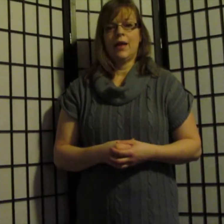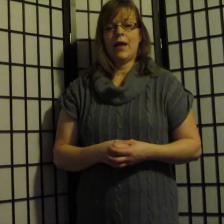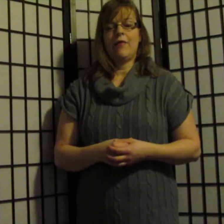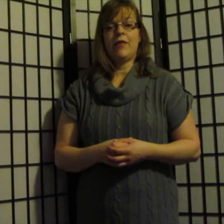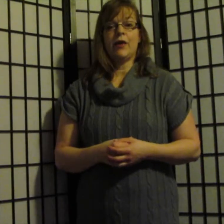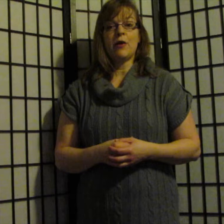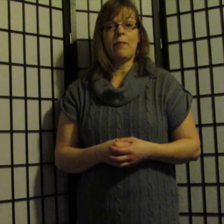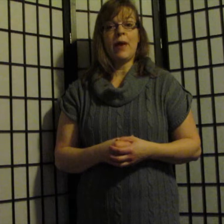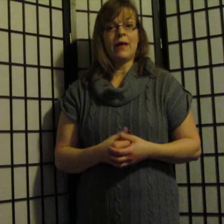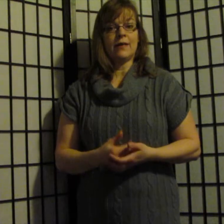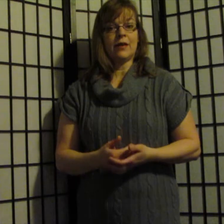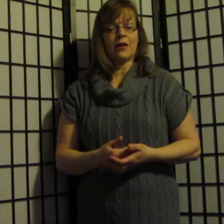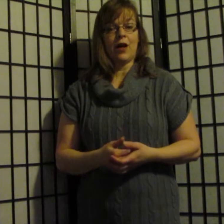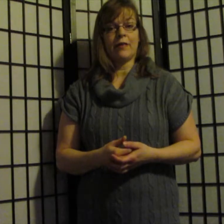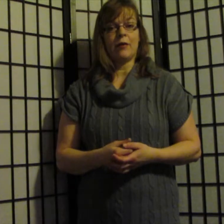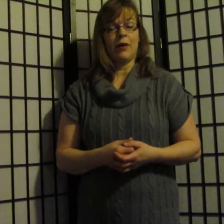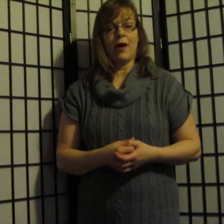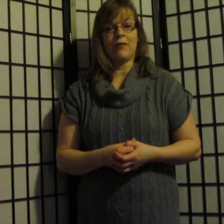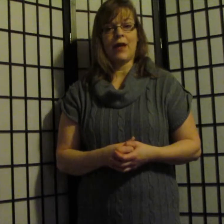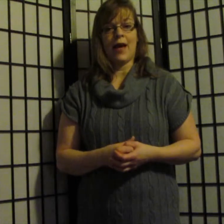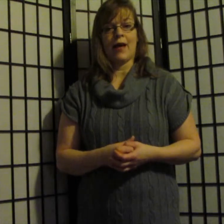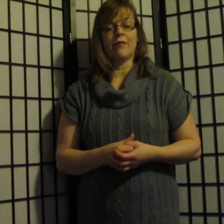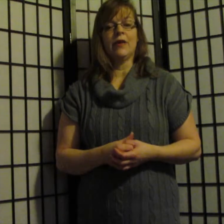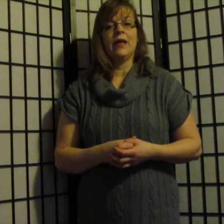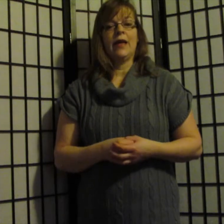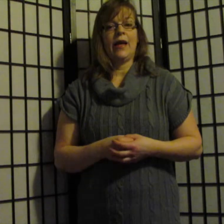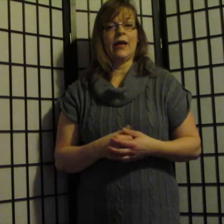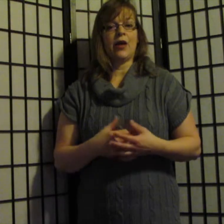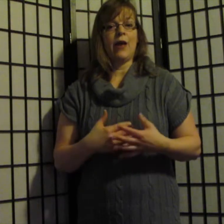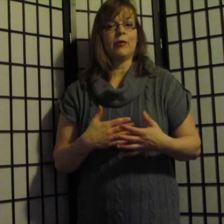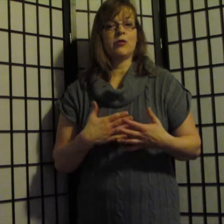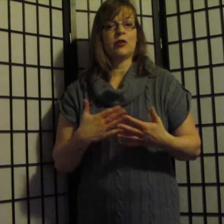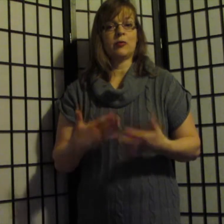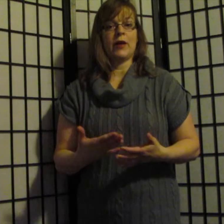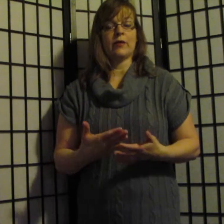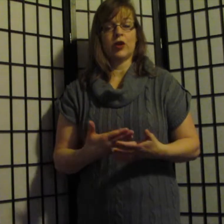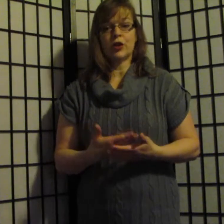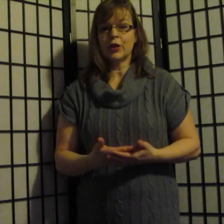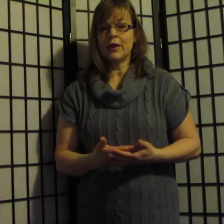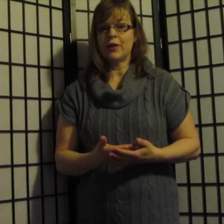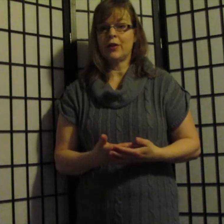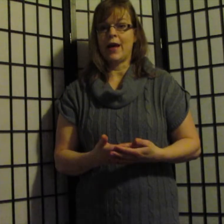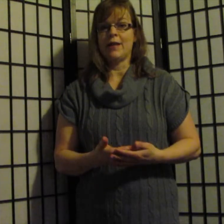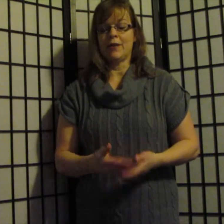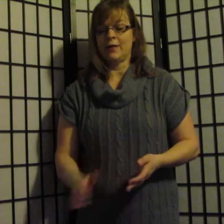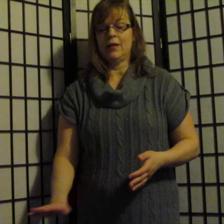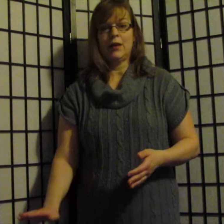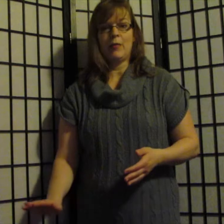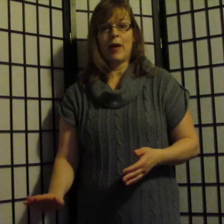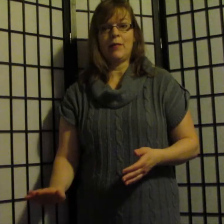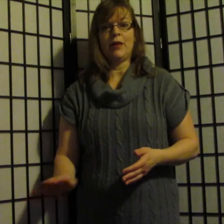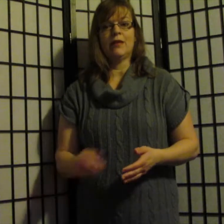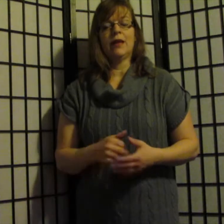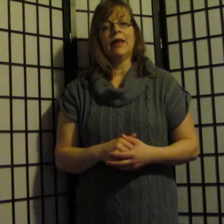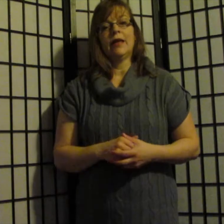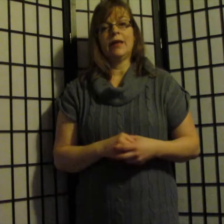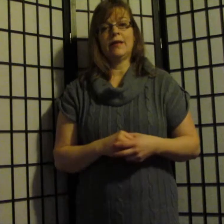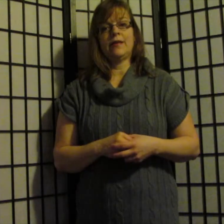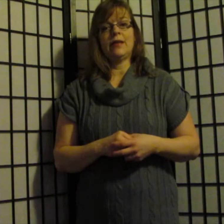A very basic thought that we often have and are able to express early in our lives as little babies is